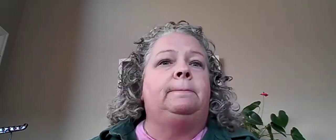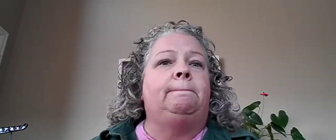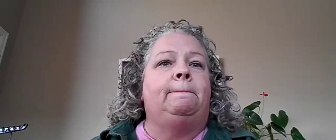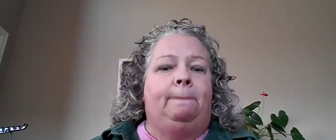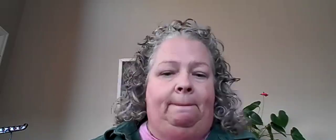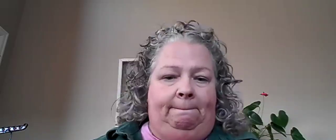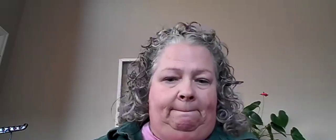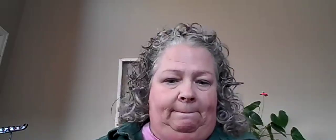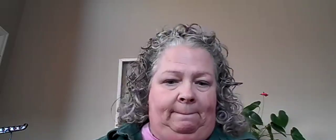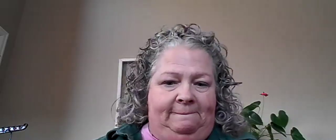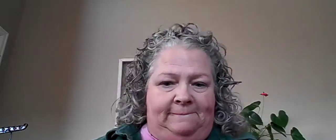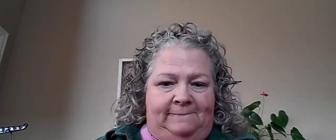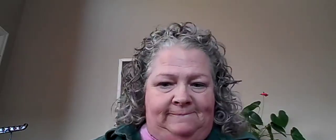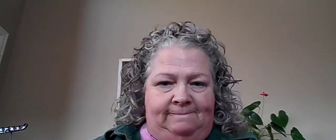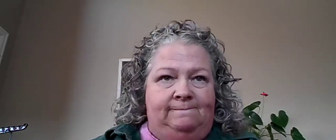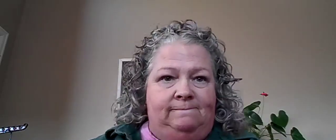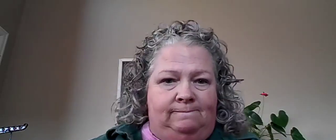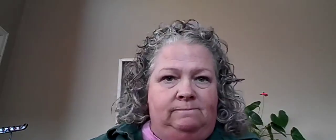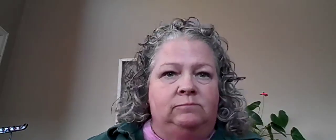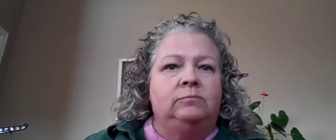Ida Wilding.